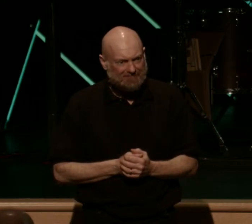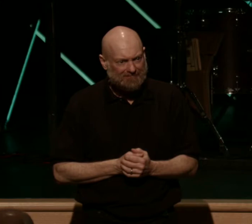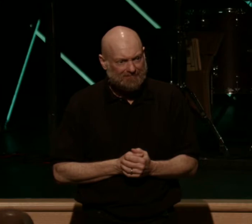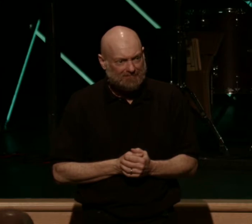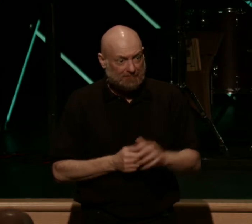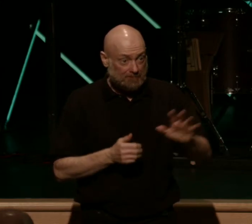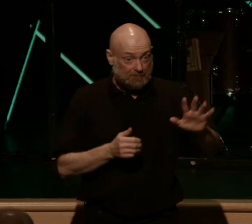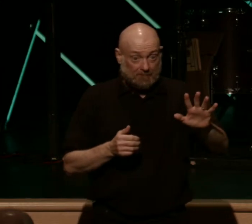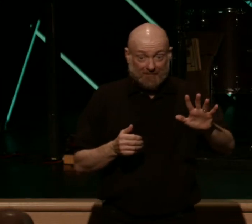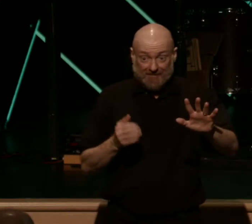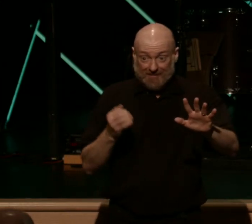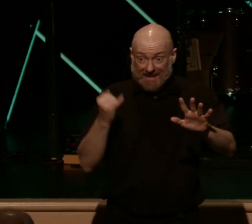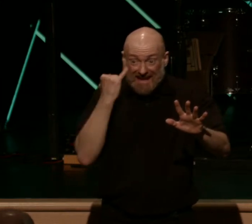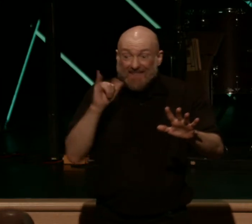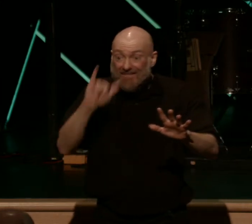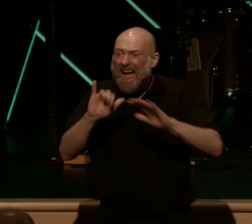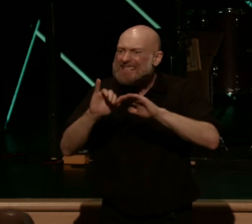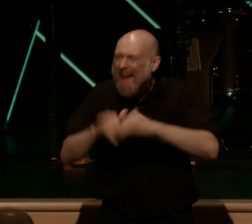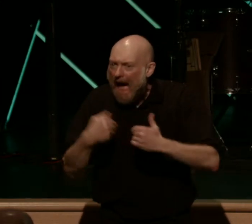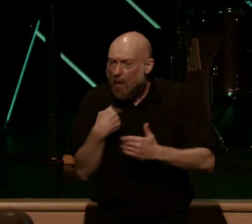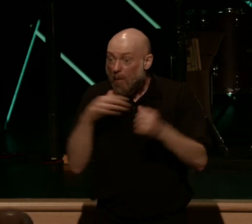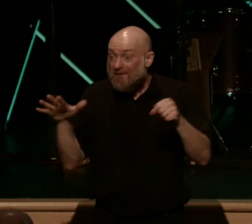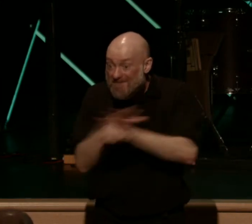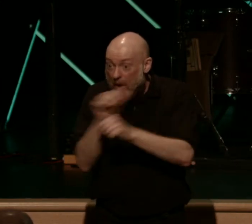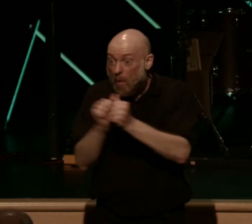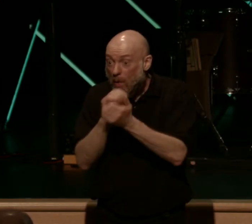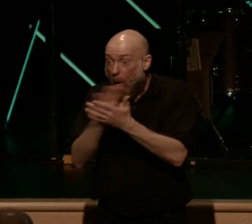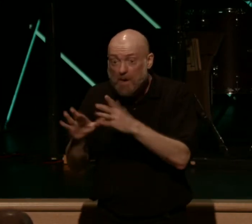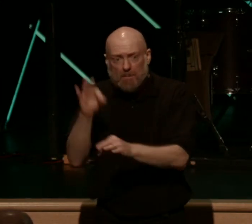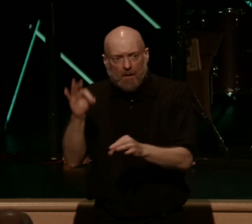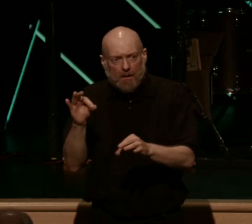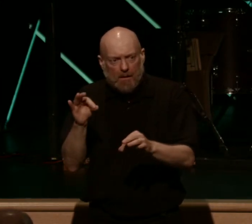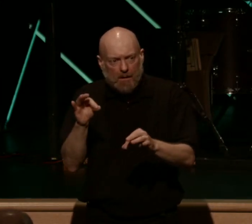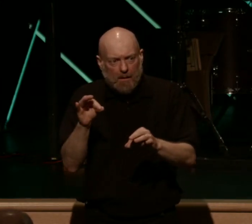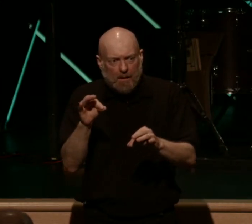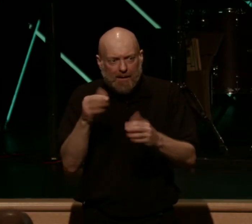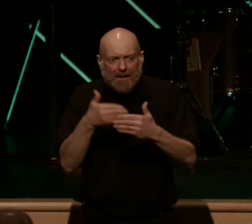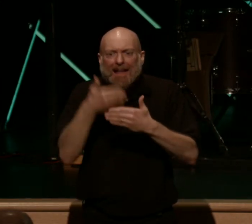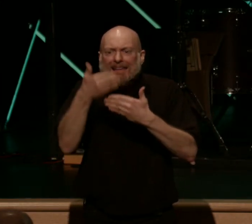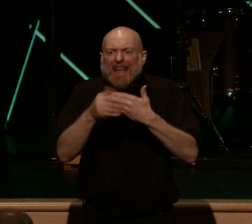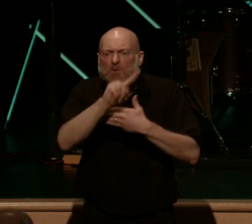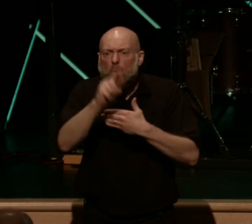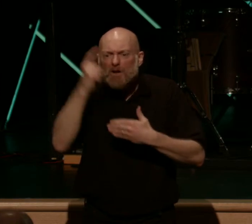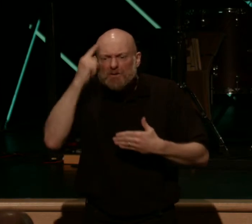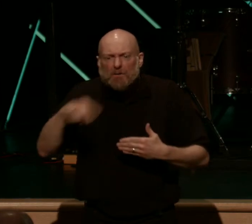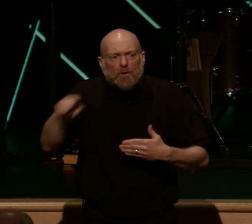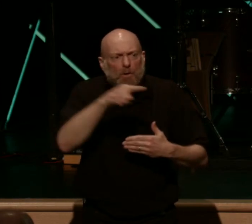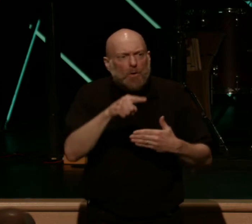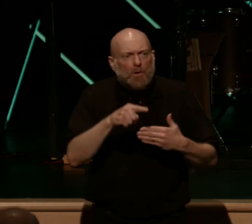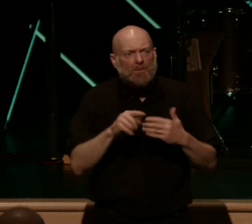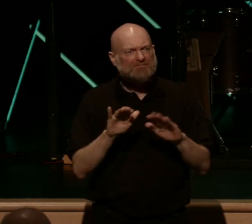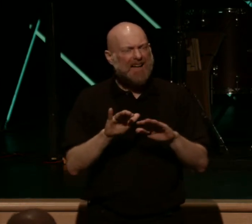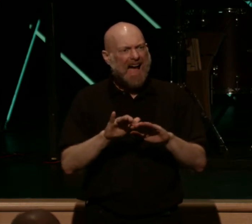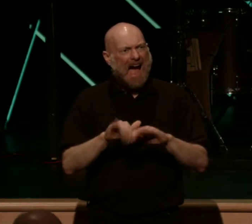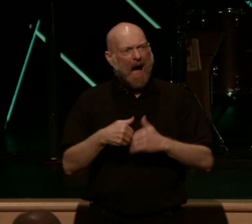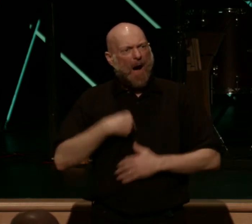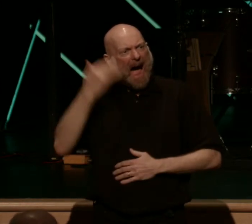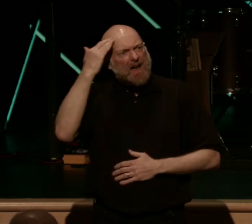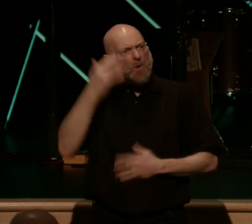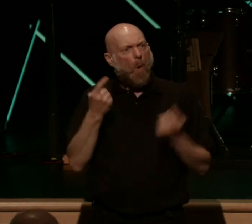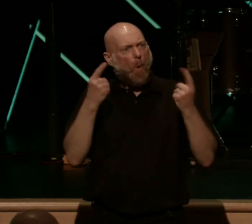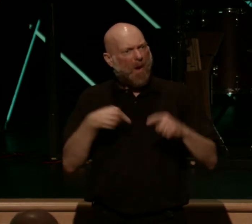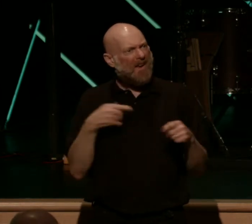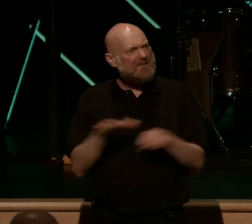So if that's how we are filled with the Spirit, then here's the next question. How do I know when